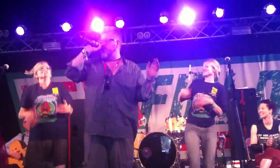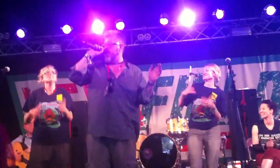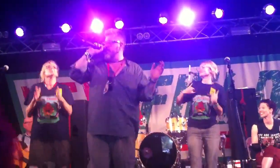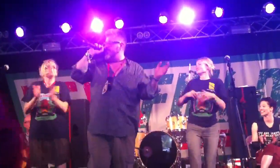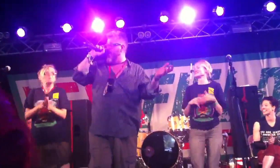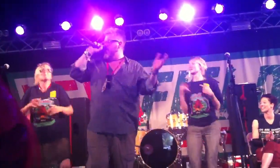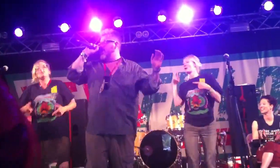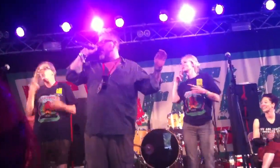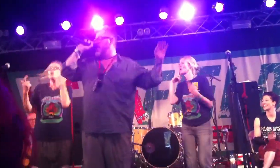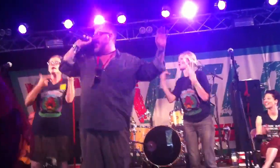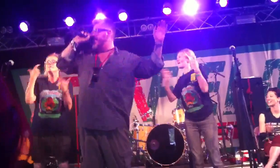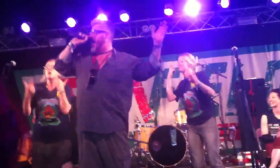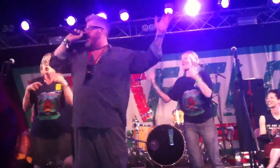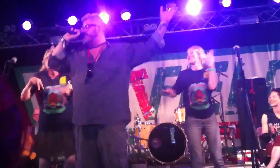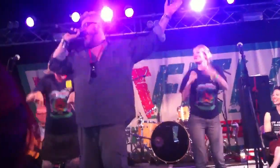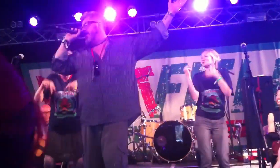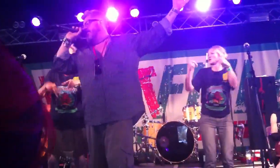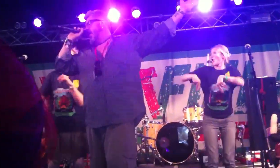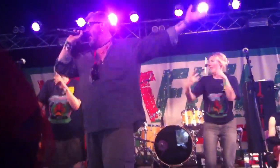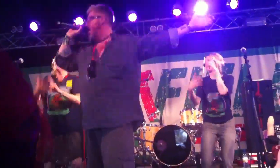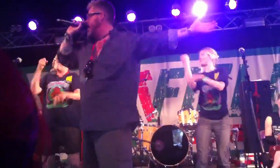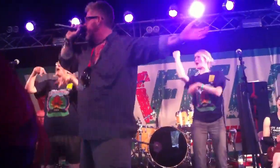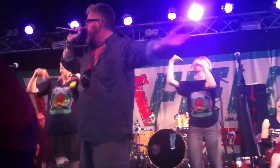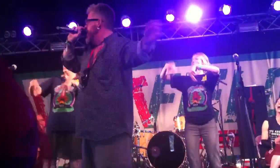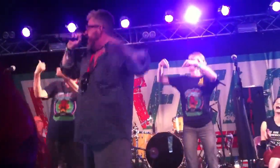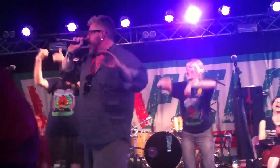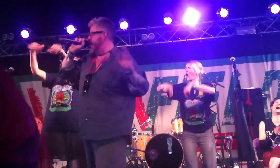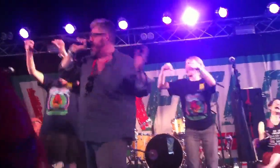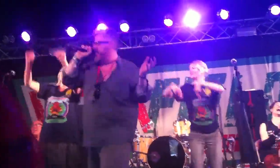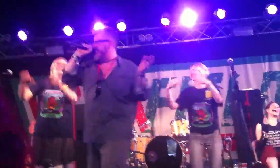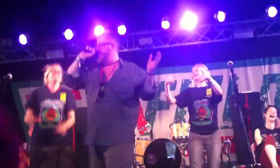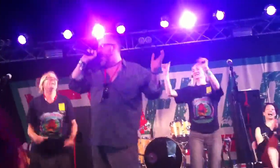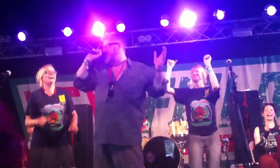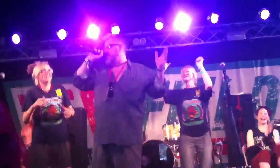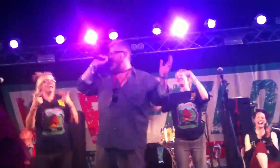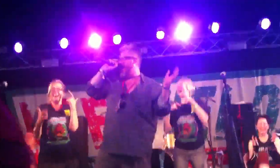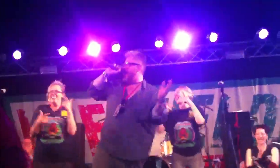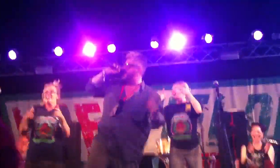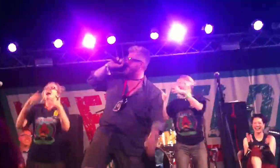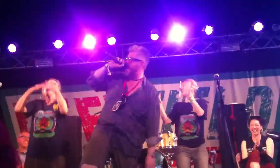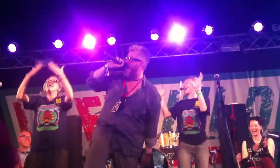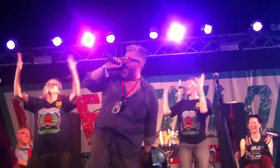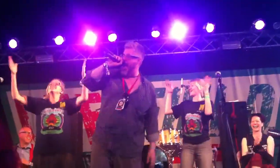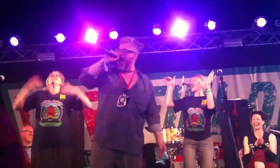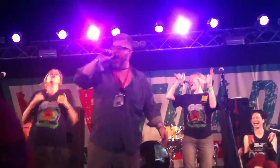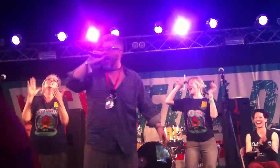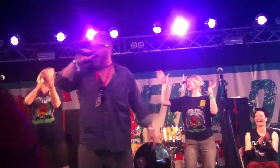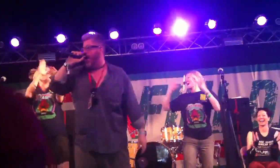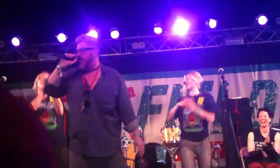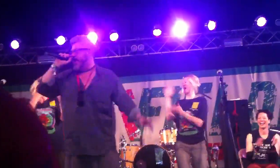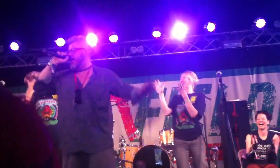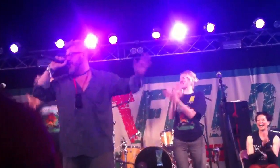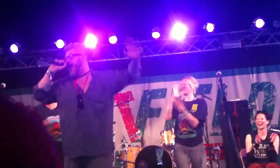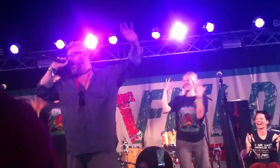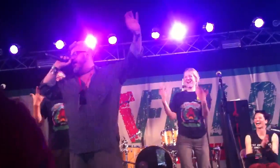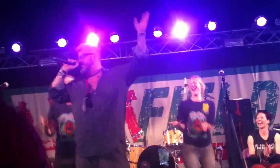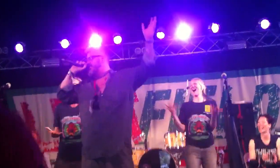I was looking for a dog and then I found a dog. And heaven knows I'm round